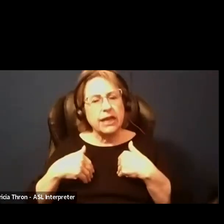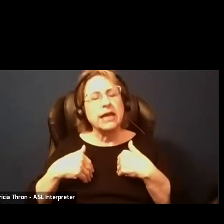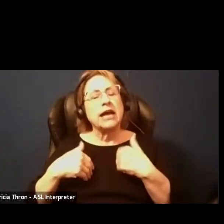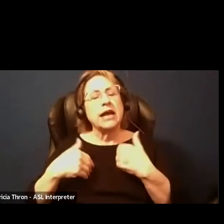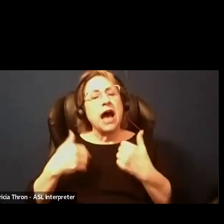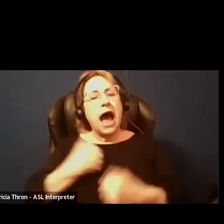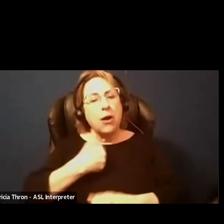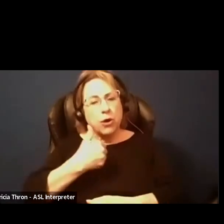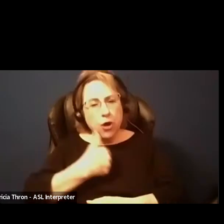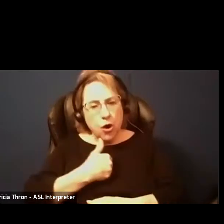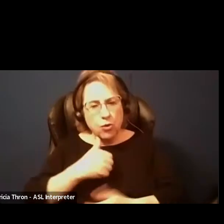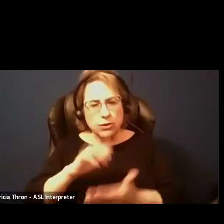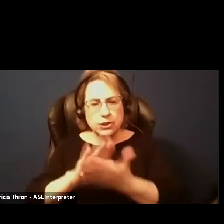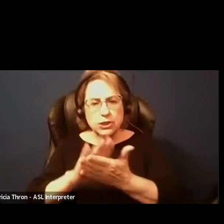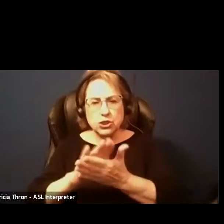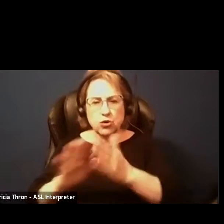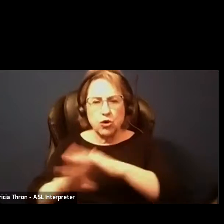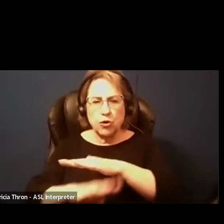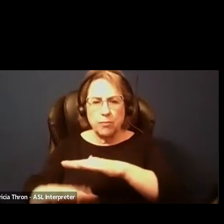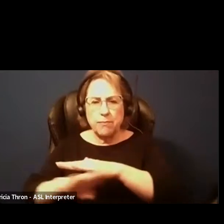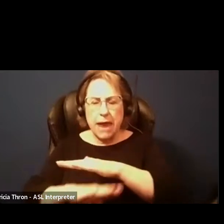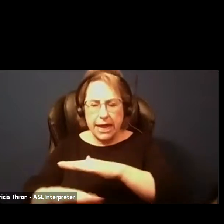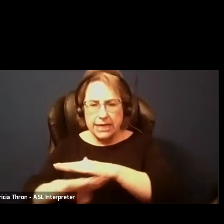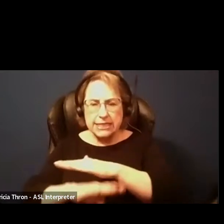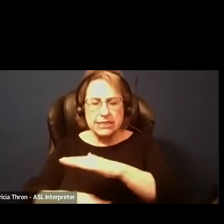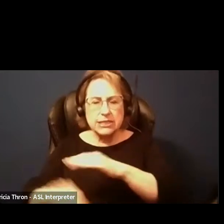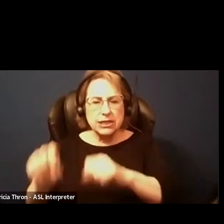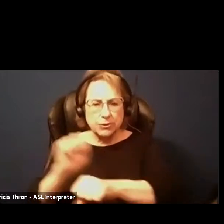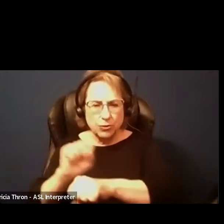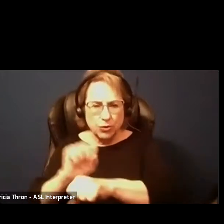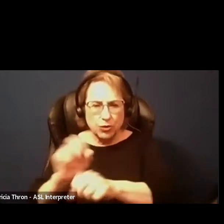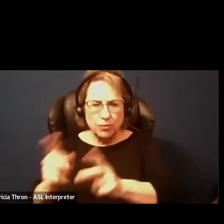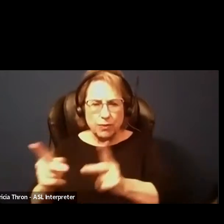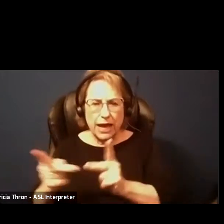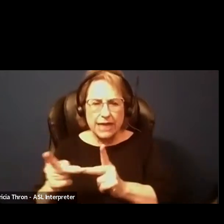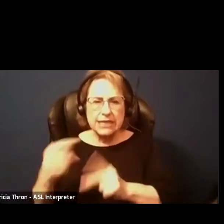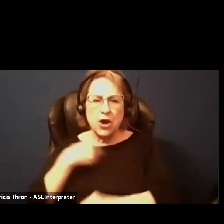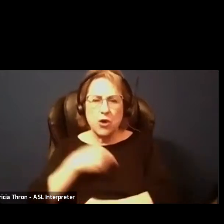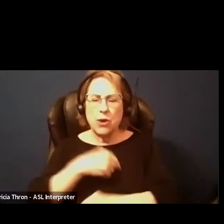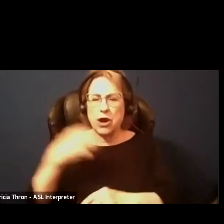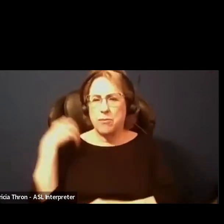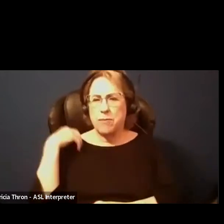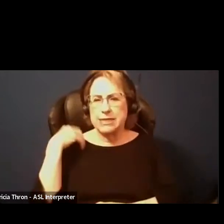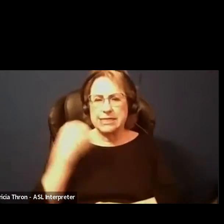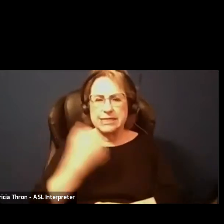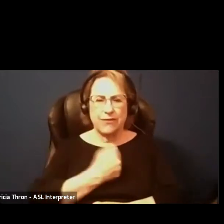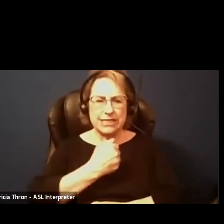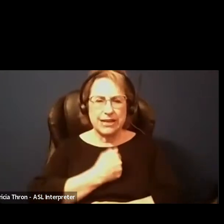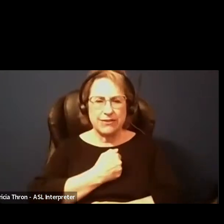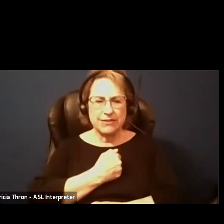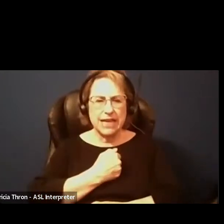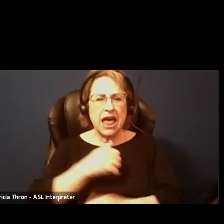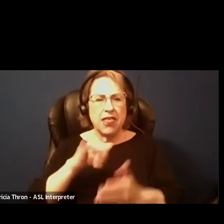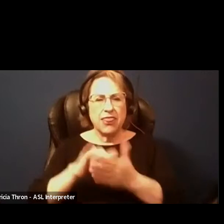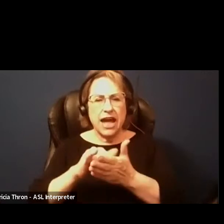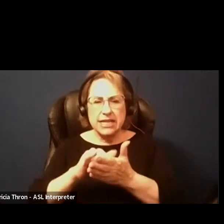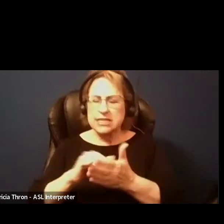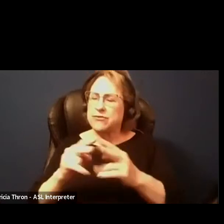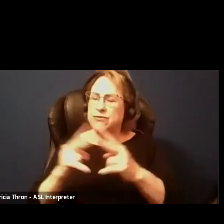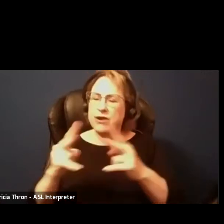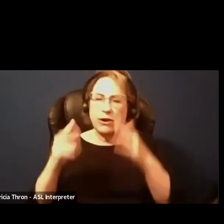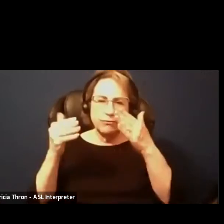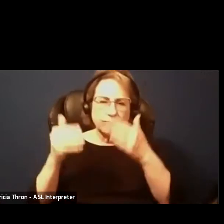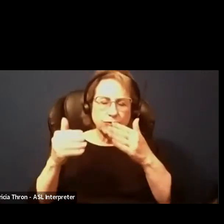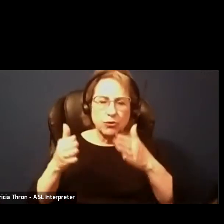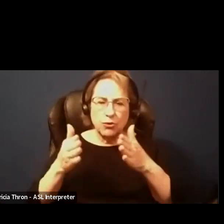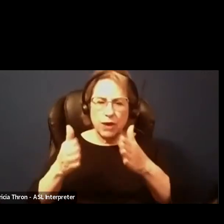enterprises, we're the bosses of ourselves. And so it's a really holistic way for the students to learn. So in the